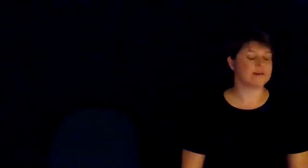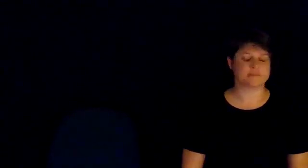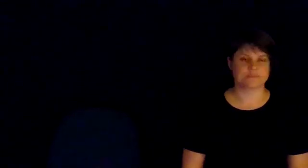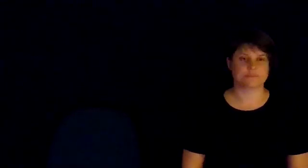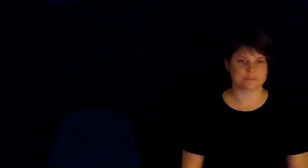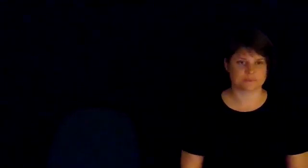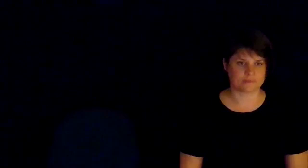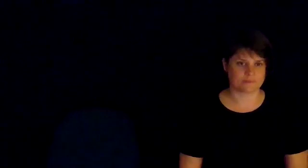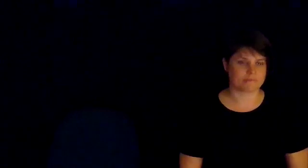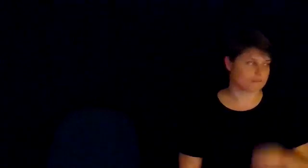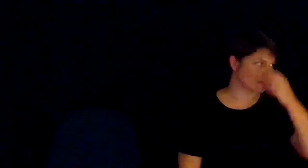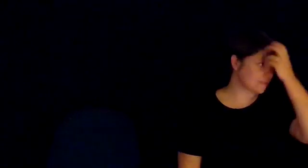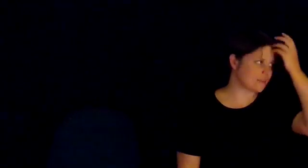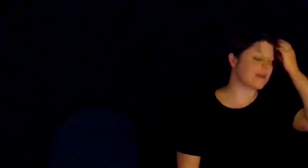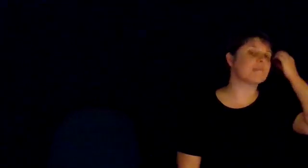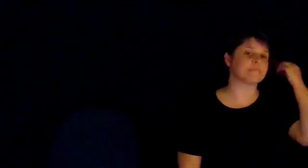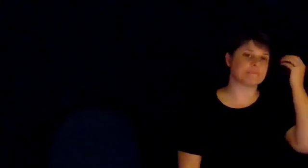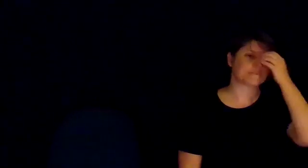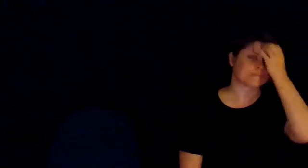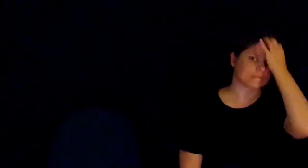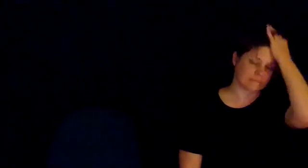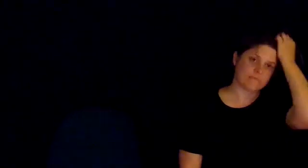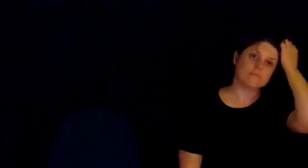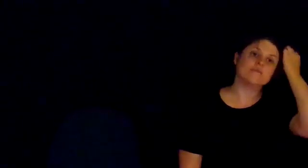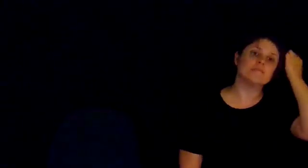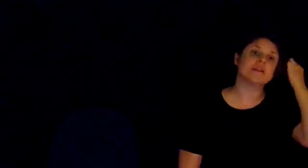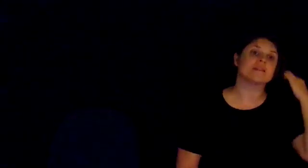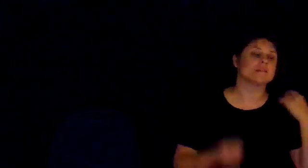Not three people making sure there's no fall on my arse.